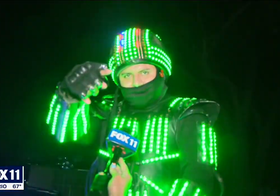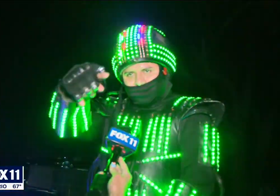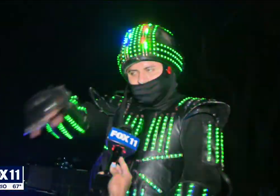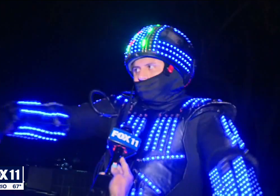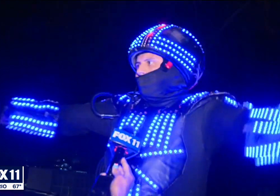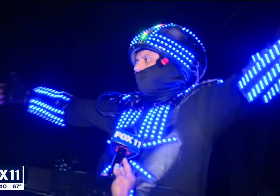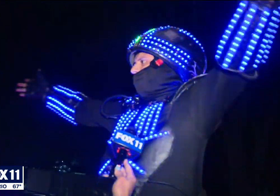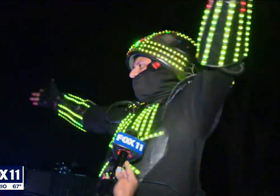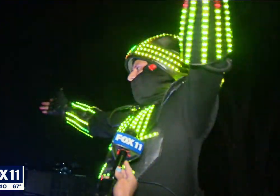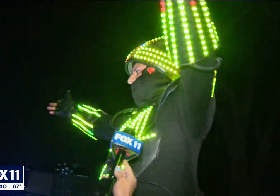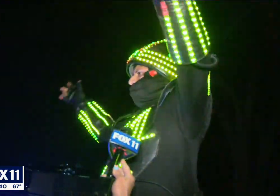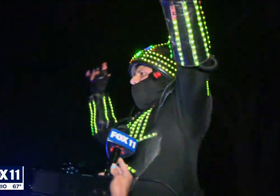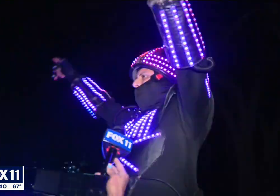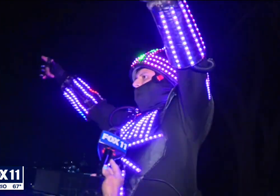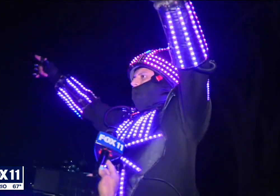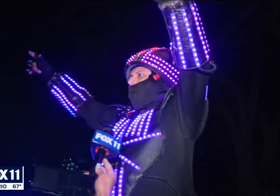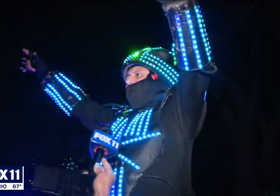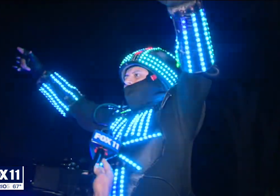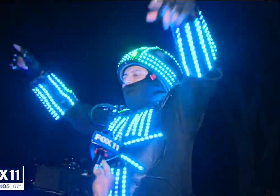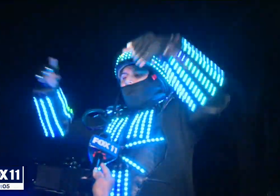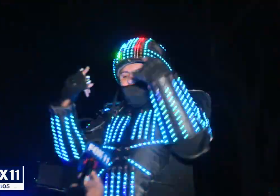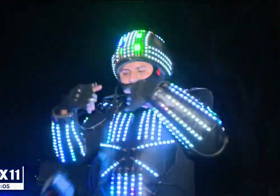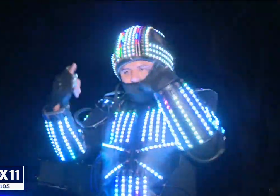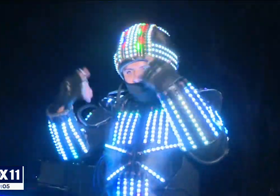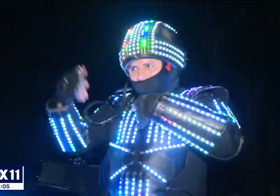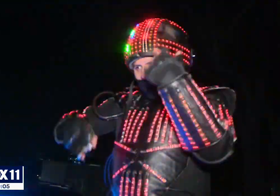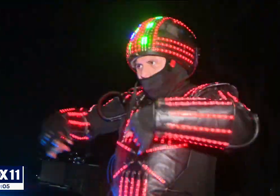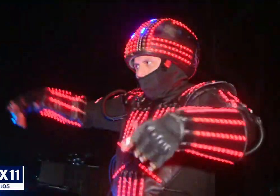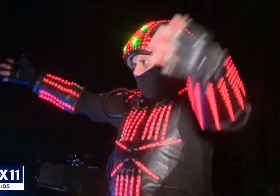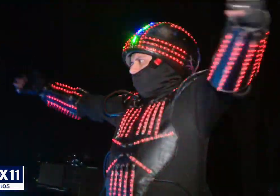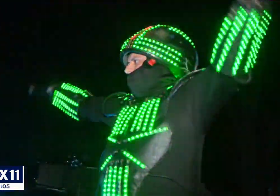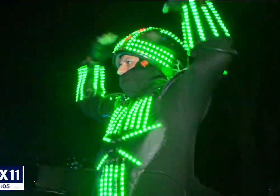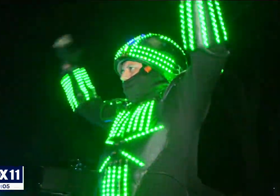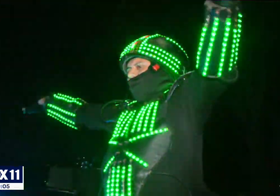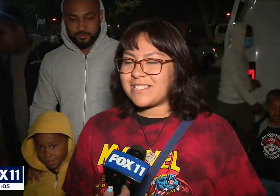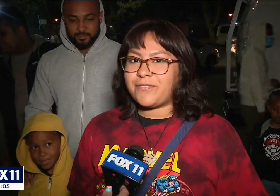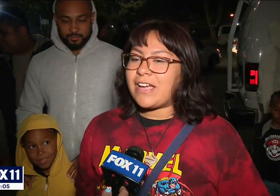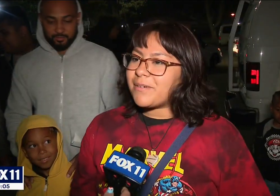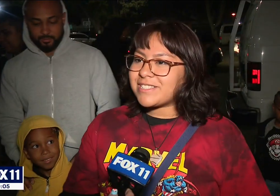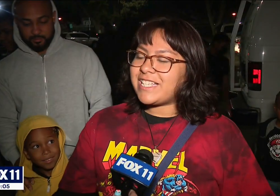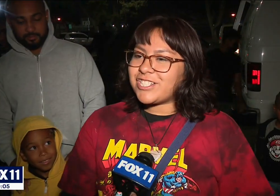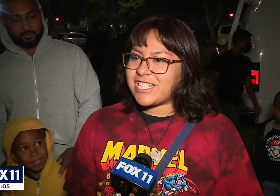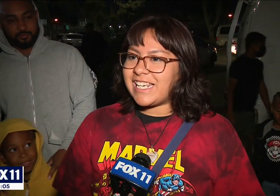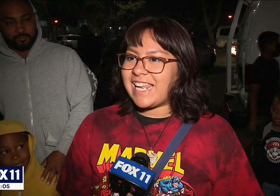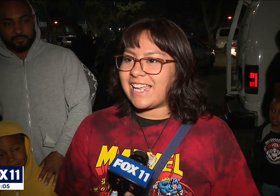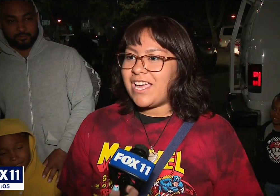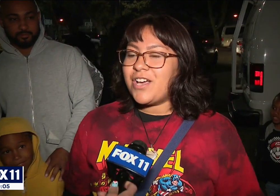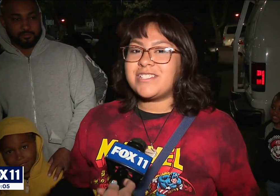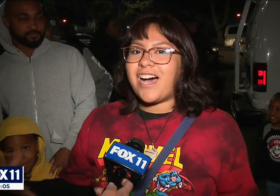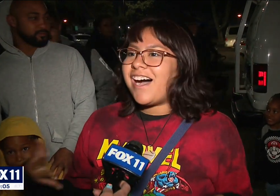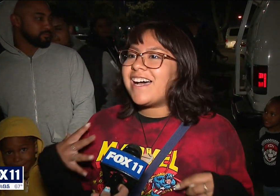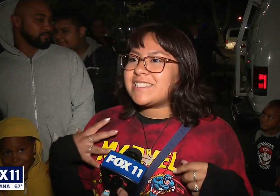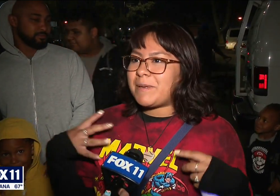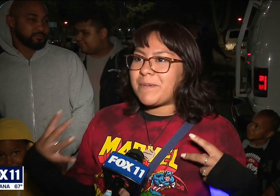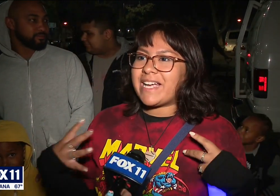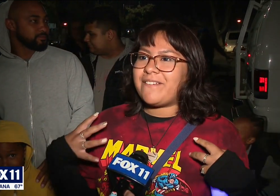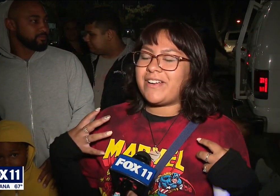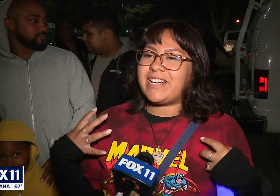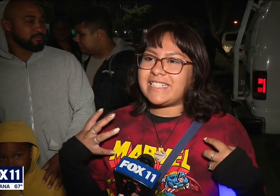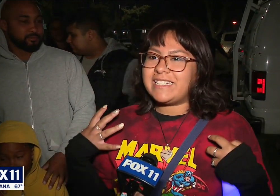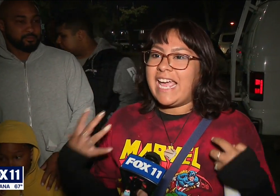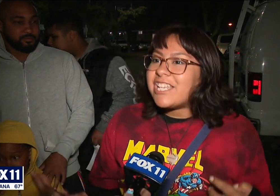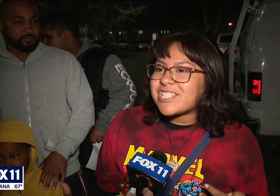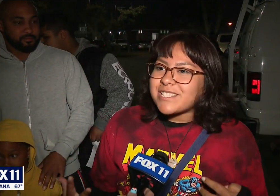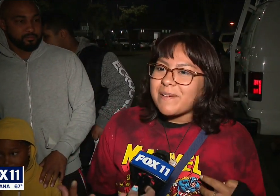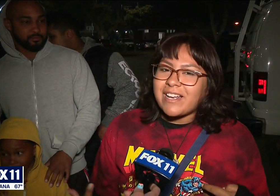July. And your guy. We fireworks they usually like dogs. People get